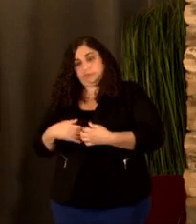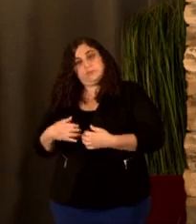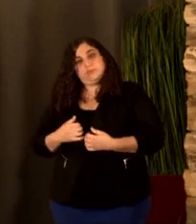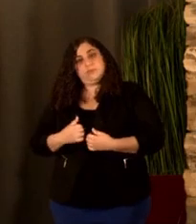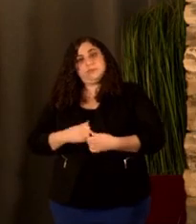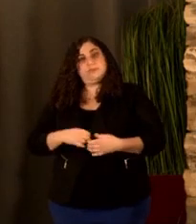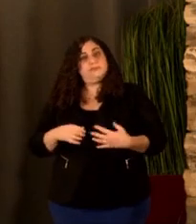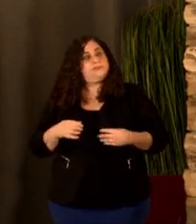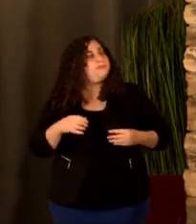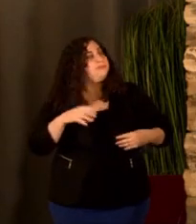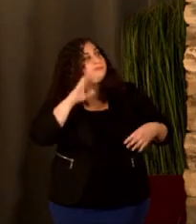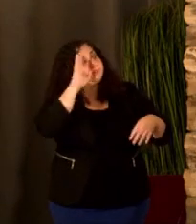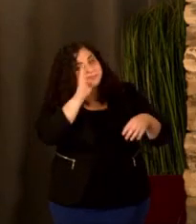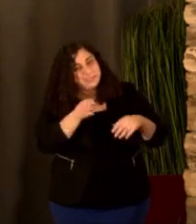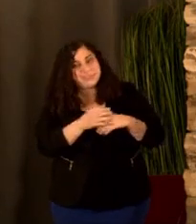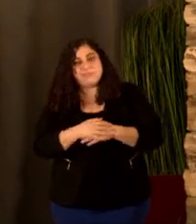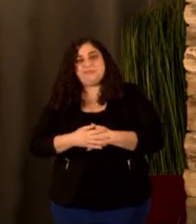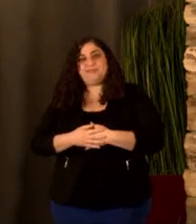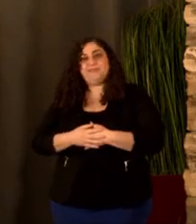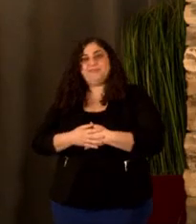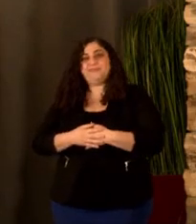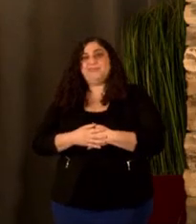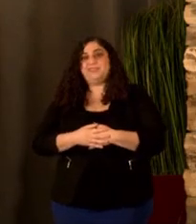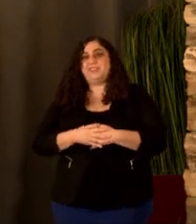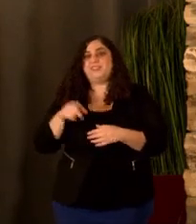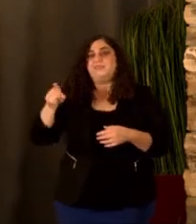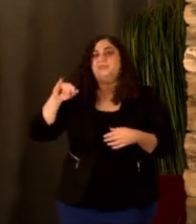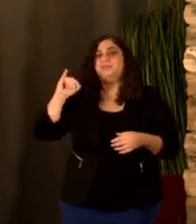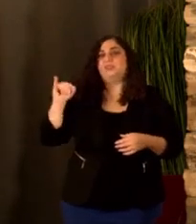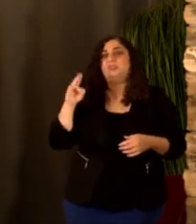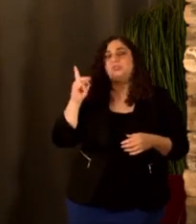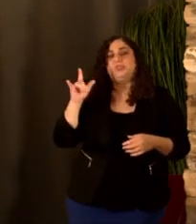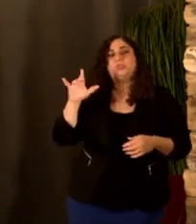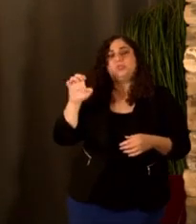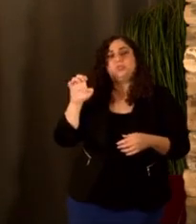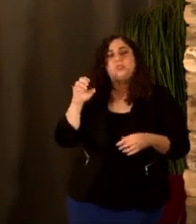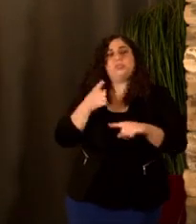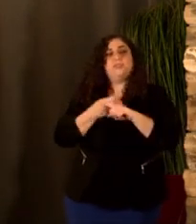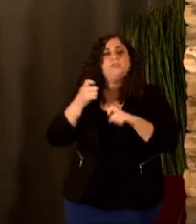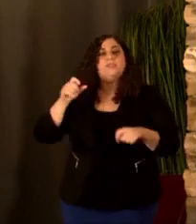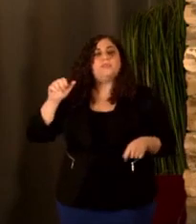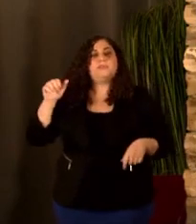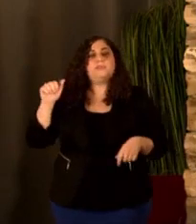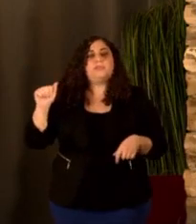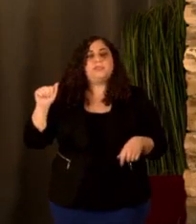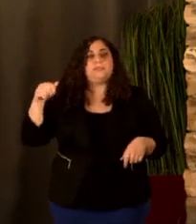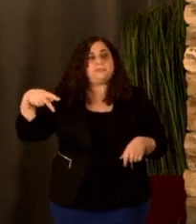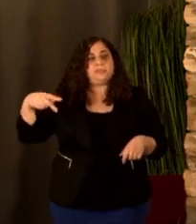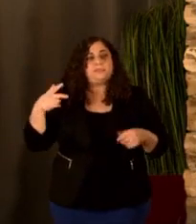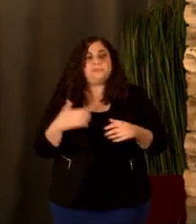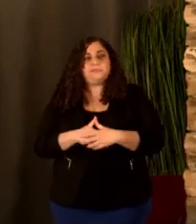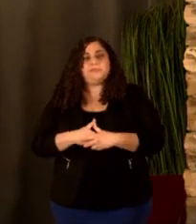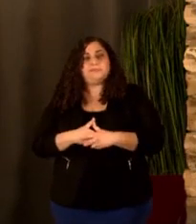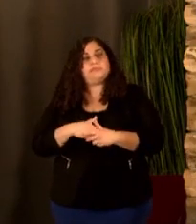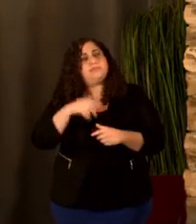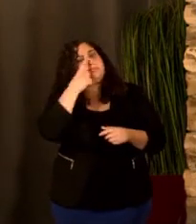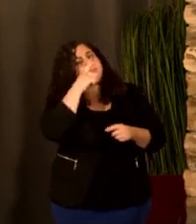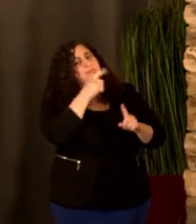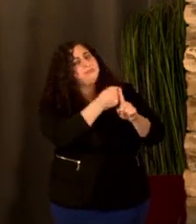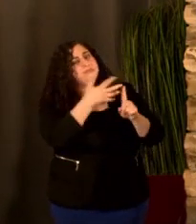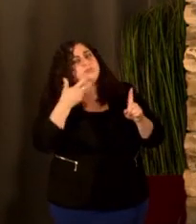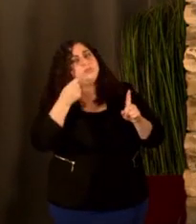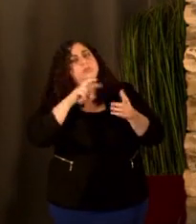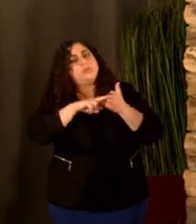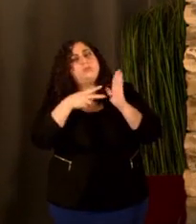Hi, Governor. It's Julie Watson from the AP. Hey. I wanted to ask if you could expand on what you mean by